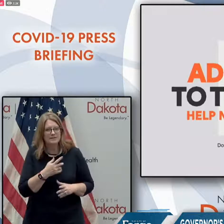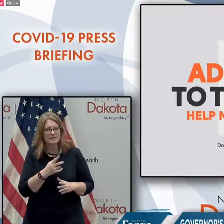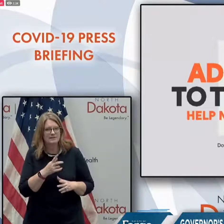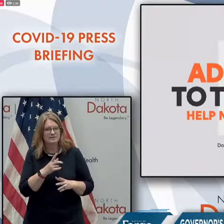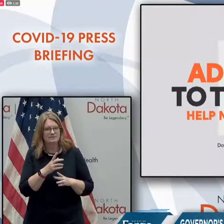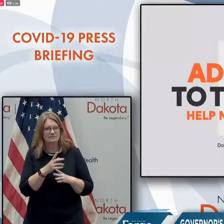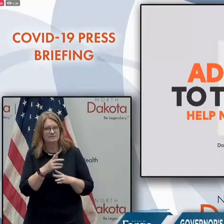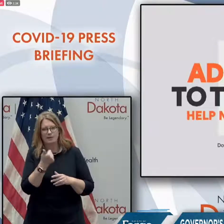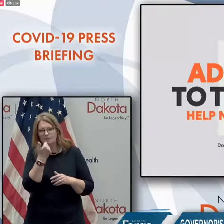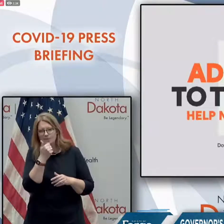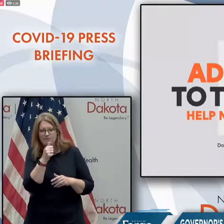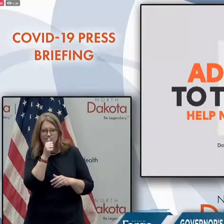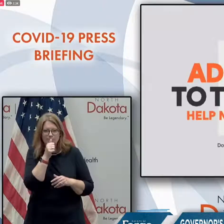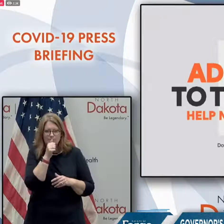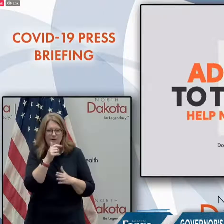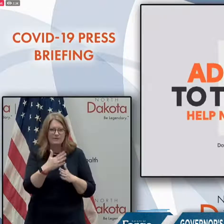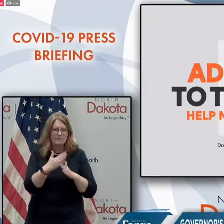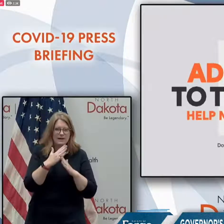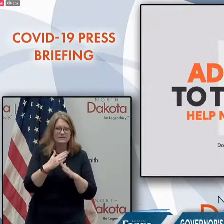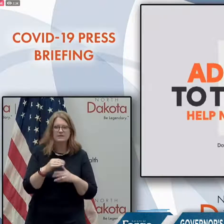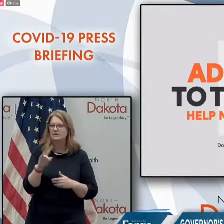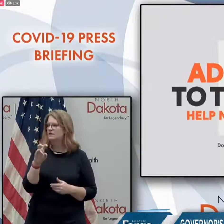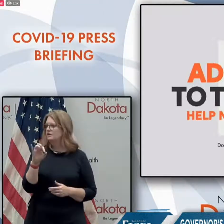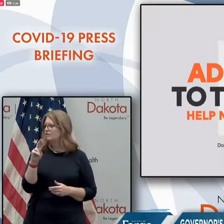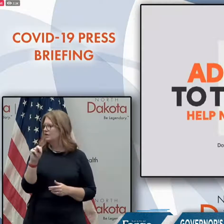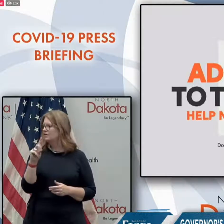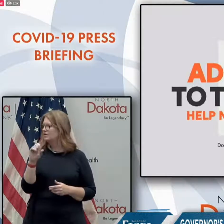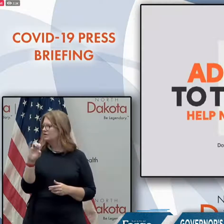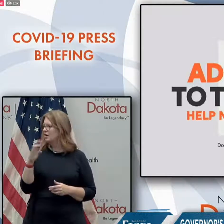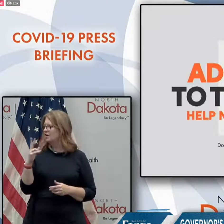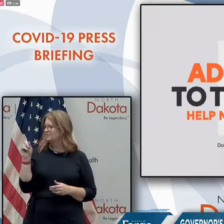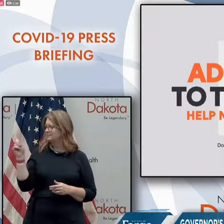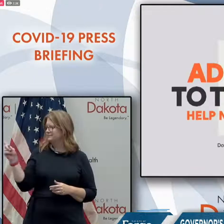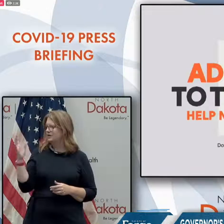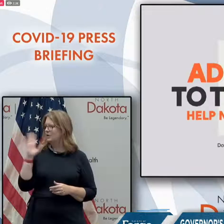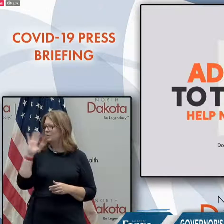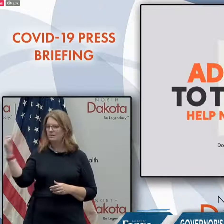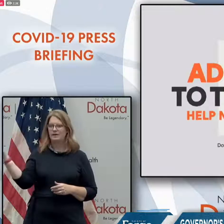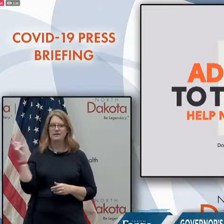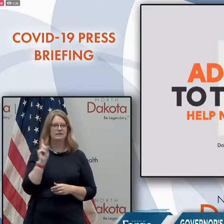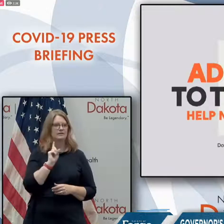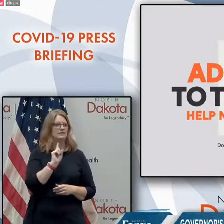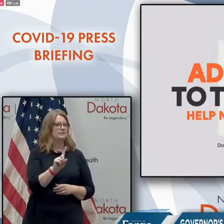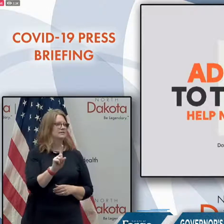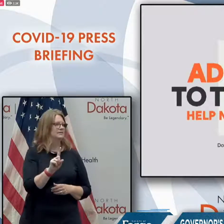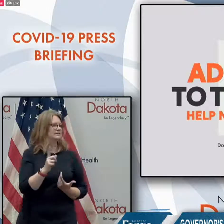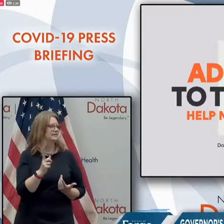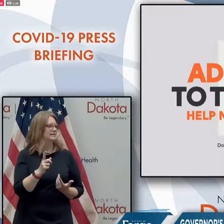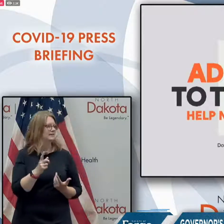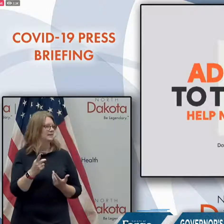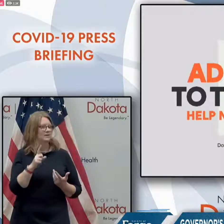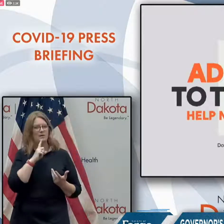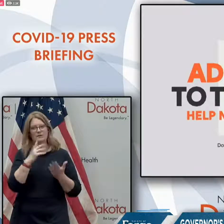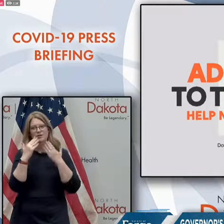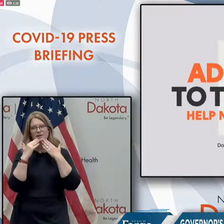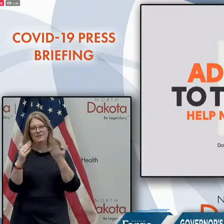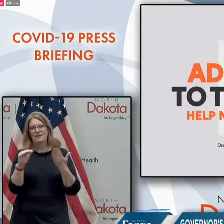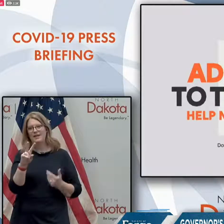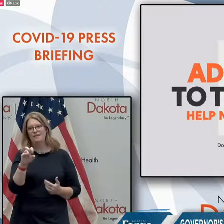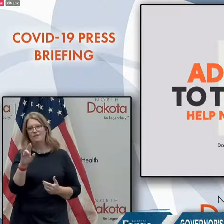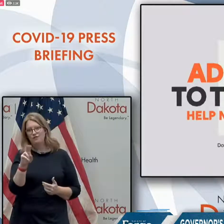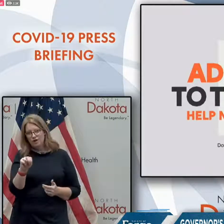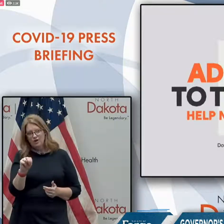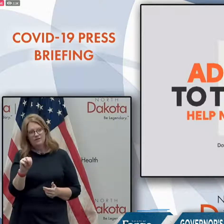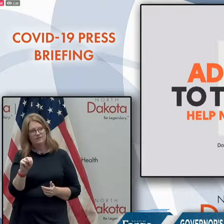up, or as a way of bringing up Vern Dosh, who's going to be coming up here to the podium to speak. And again, I want to thank Vern for his work.